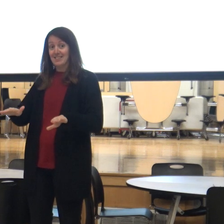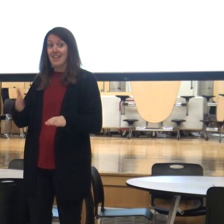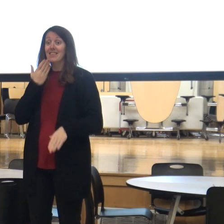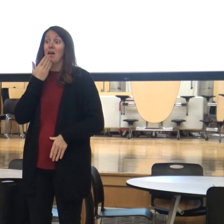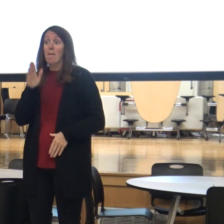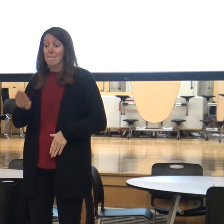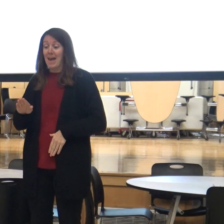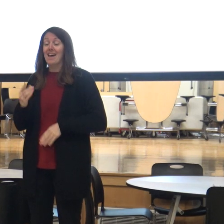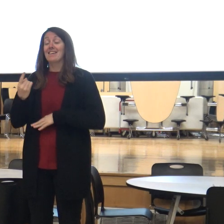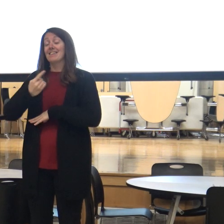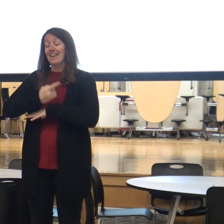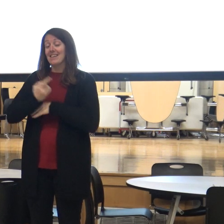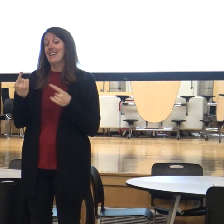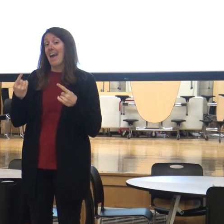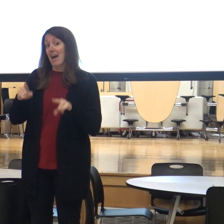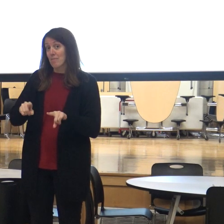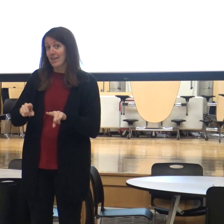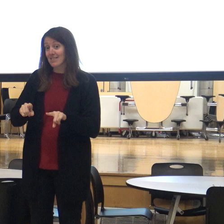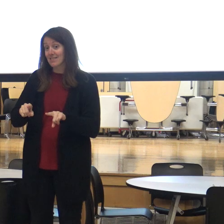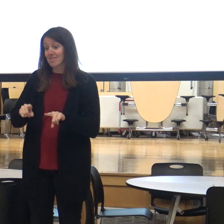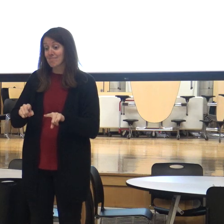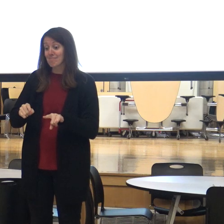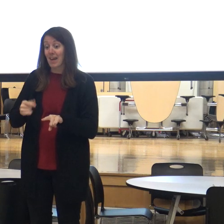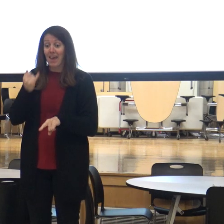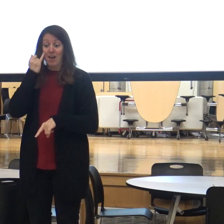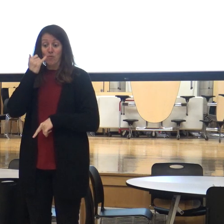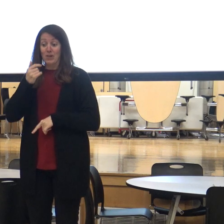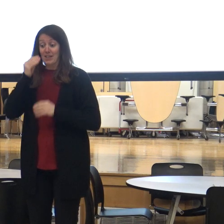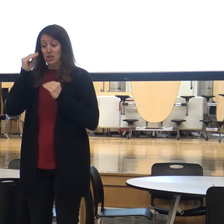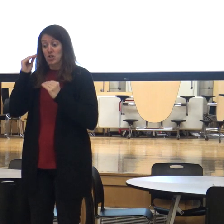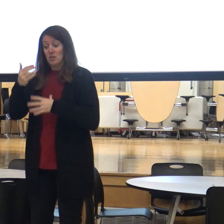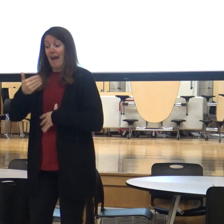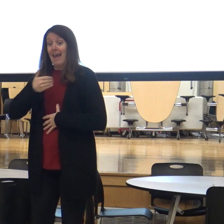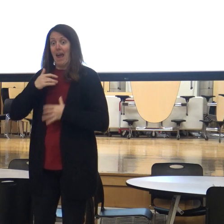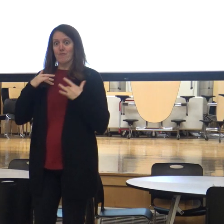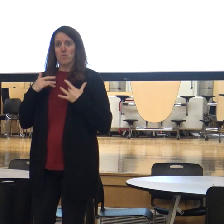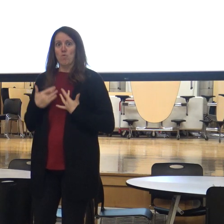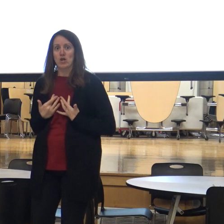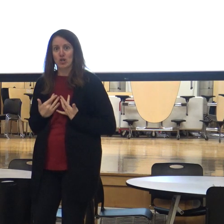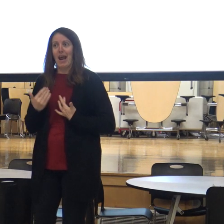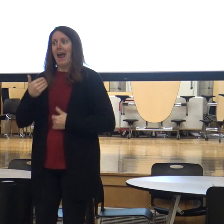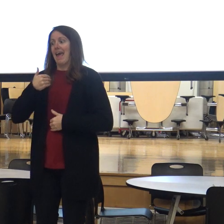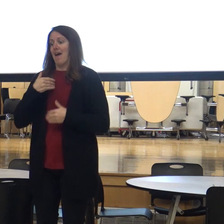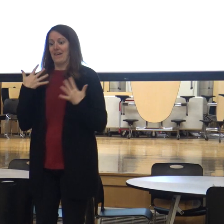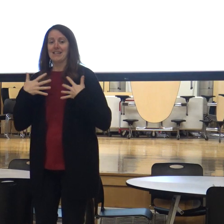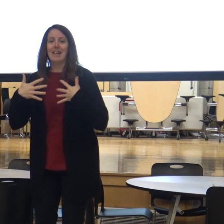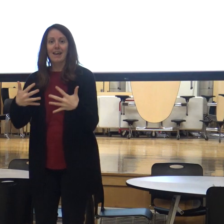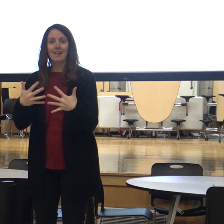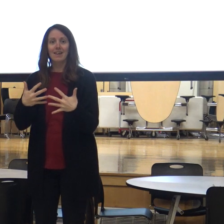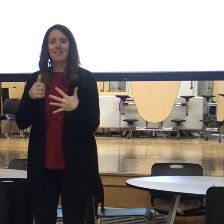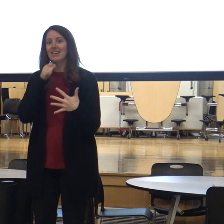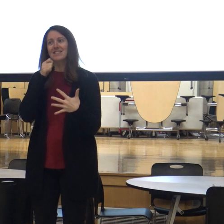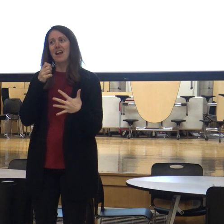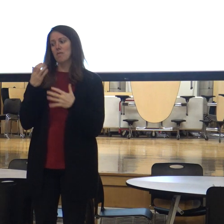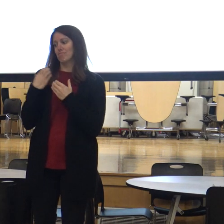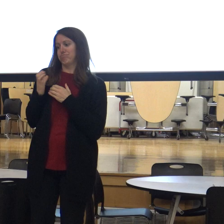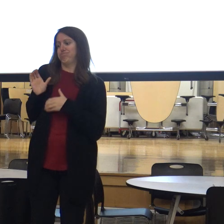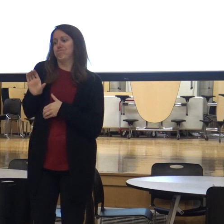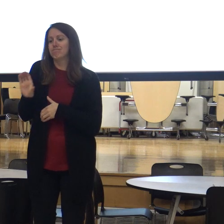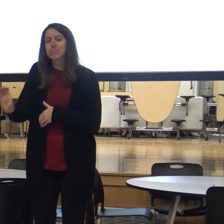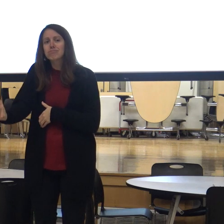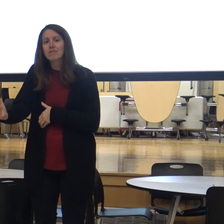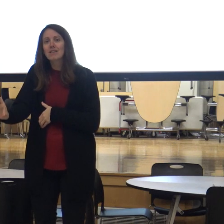depression, if we have anxiety, that's okay. We're not burdening them. We're teaching them that life is hard as much as we want. We can't protect our kids